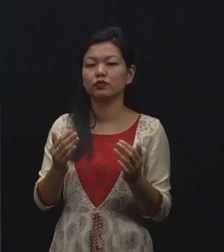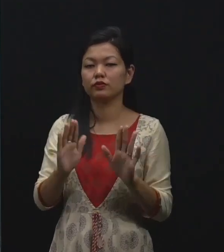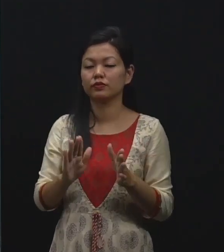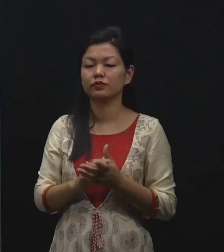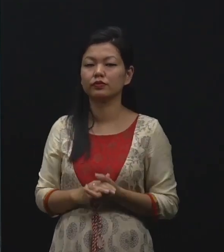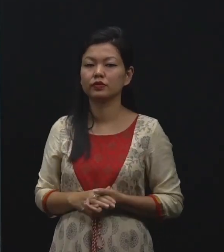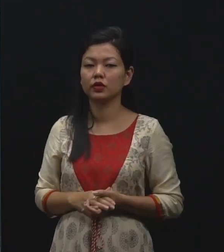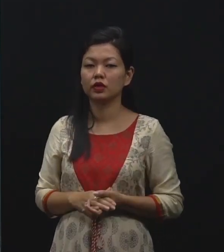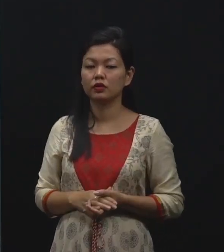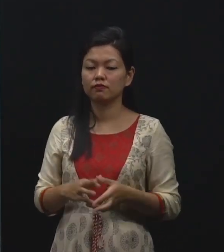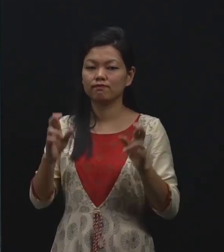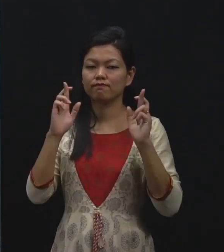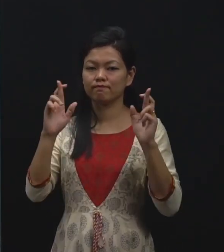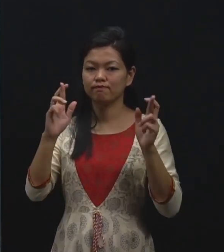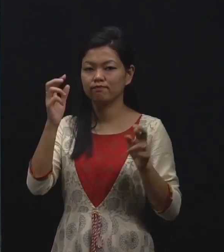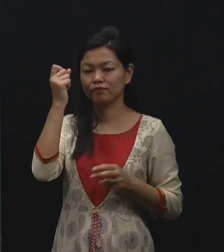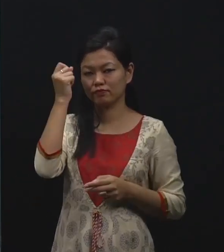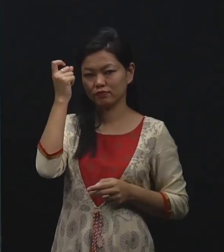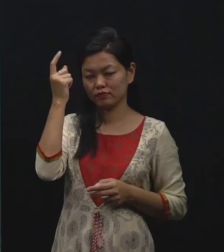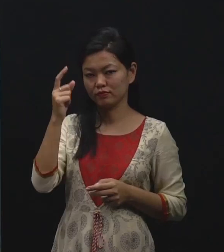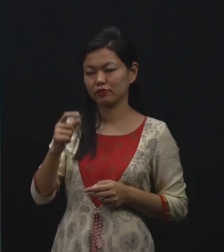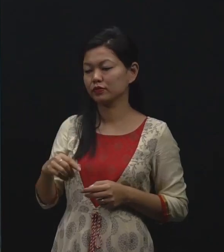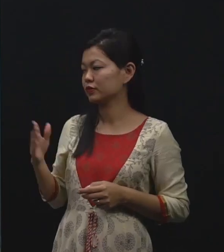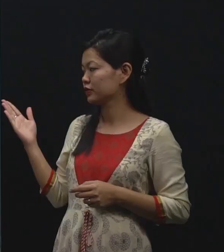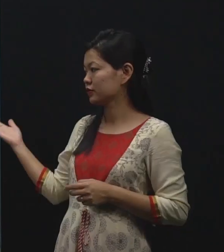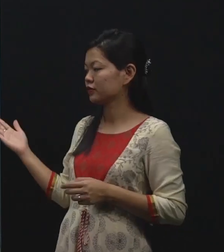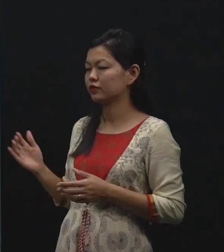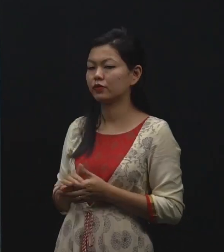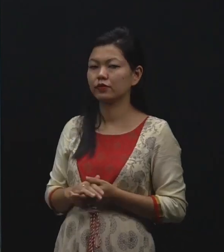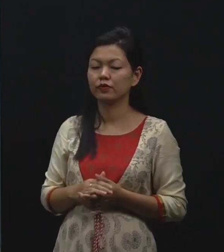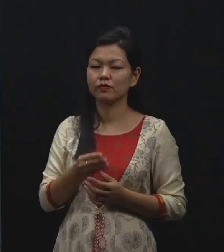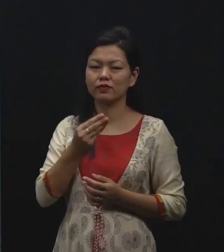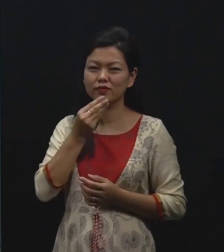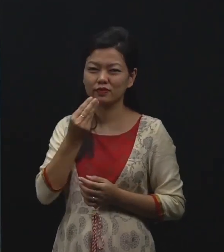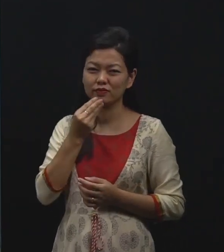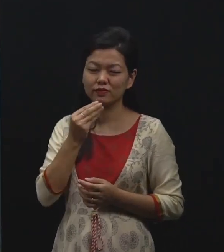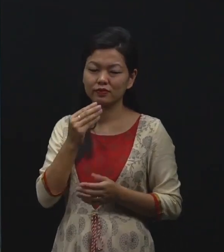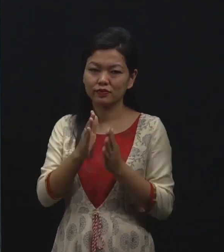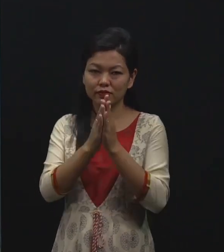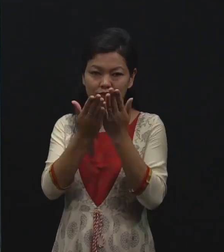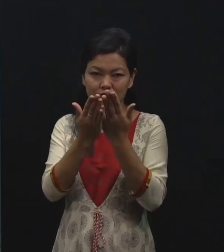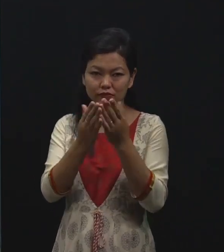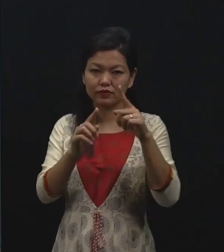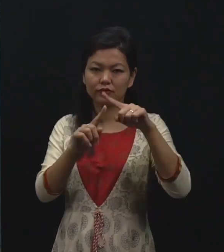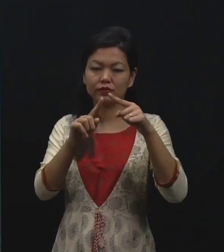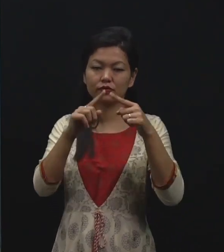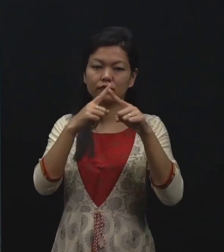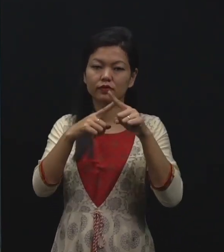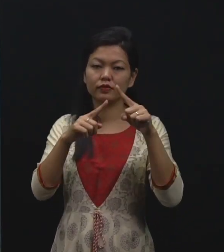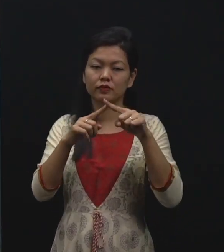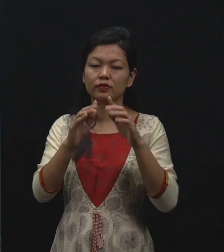you have understood this lesson, and I also request you to kindly go through your textbook because there are so many subpoints that you